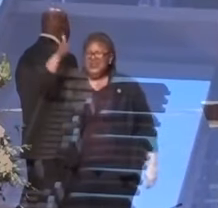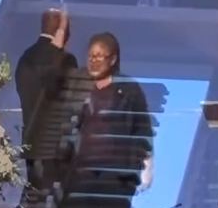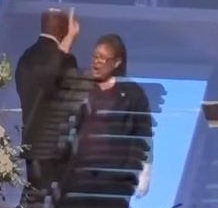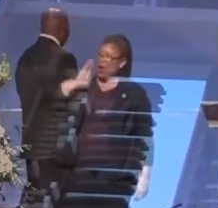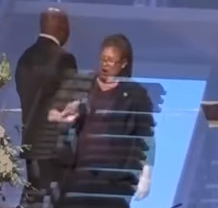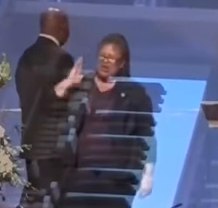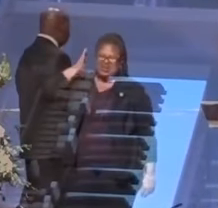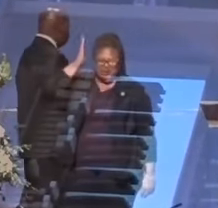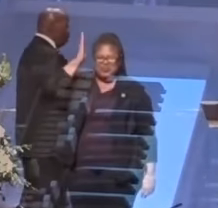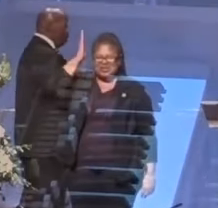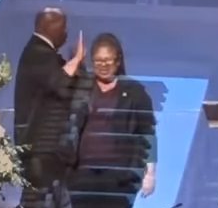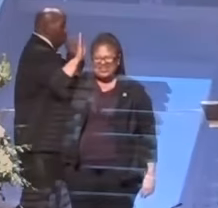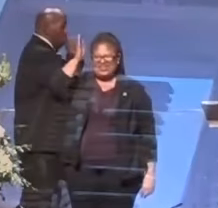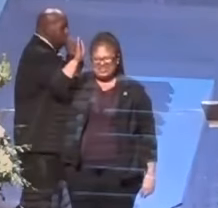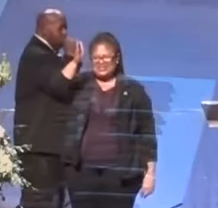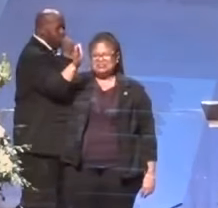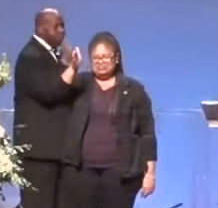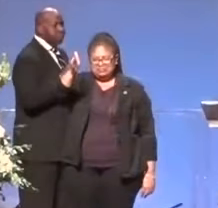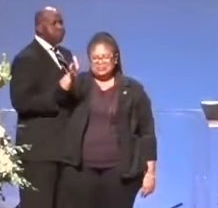God will.